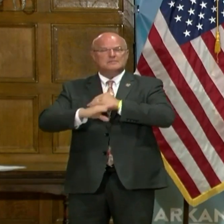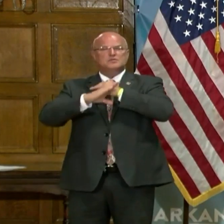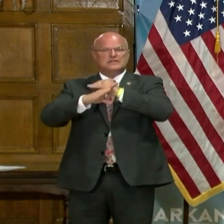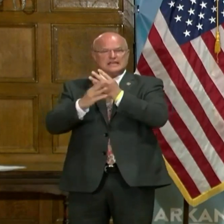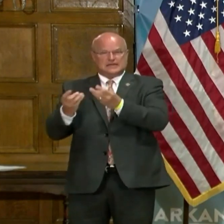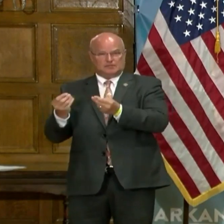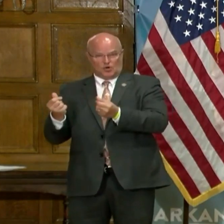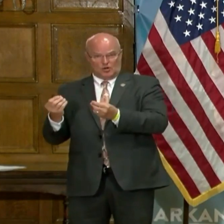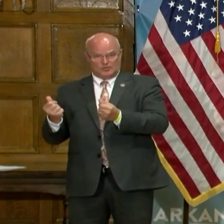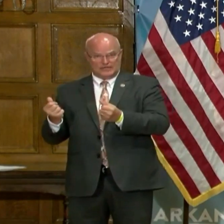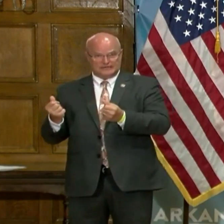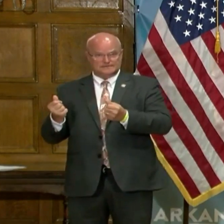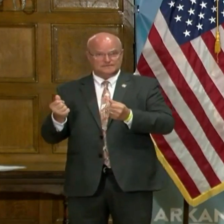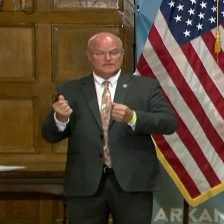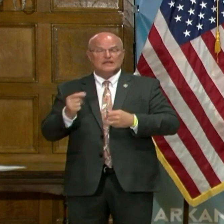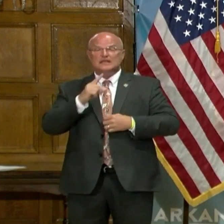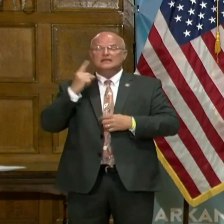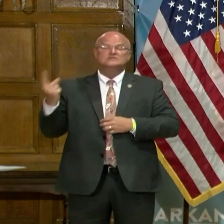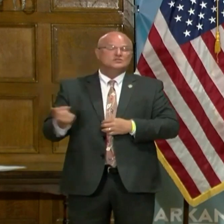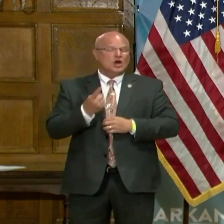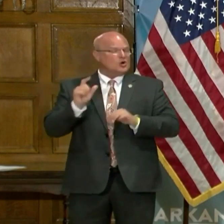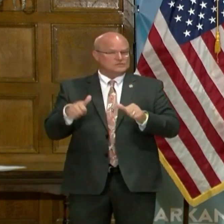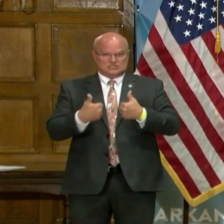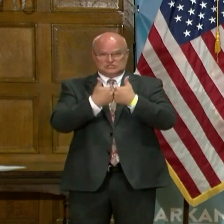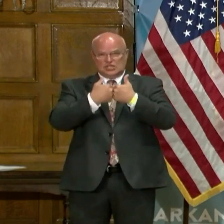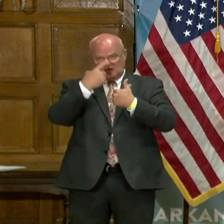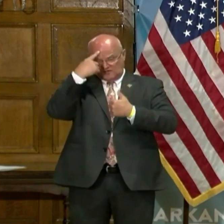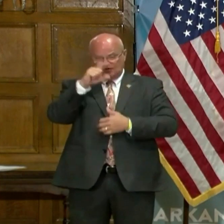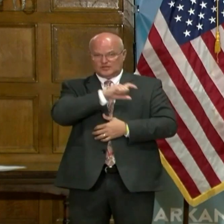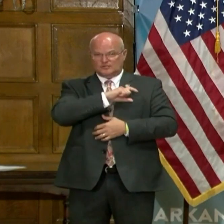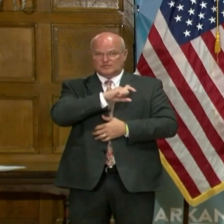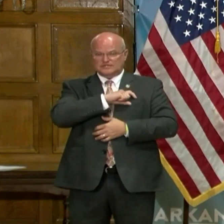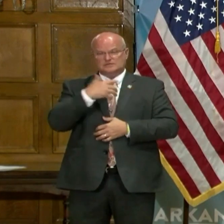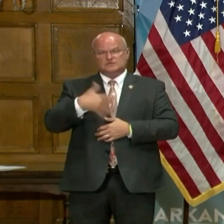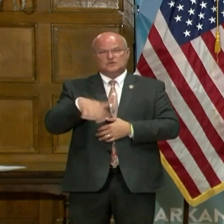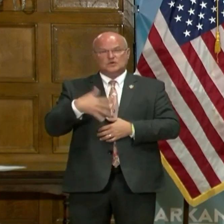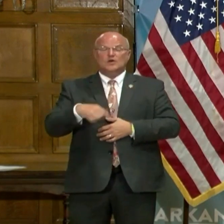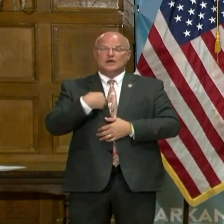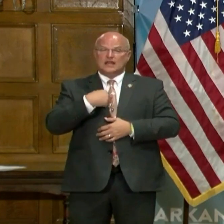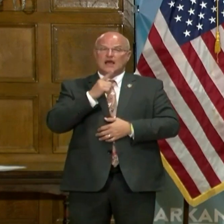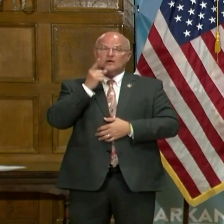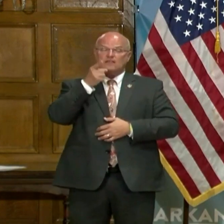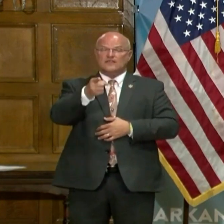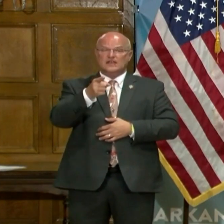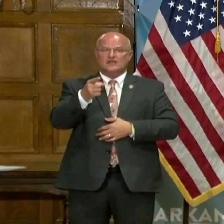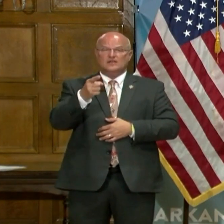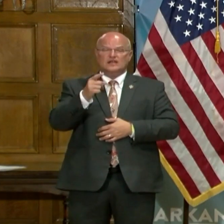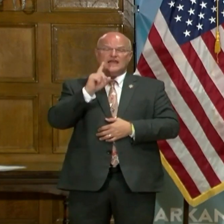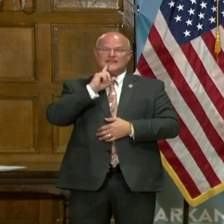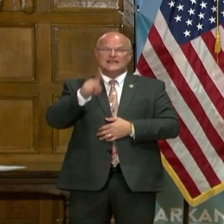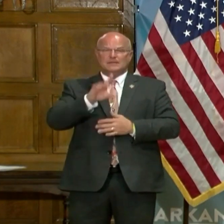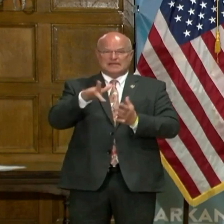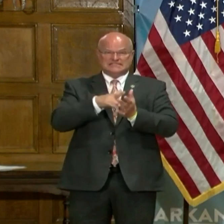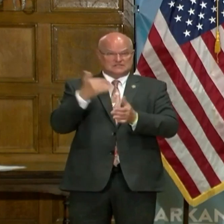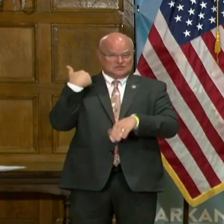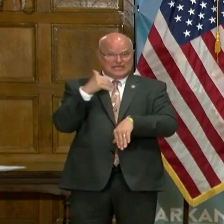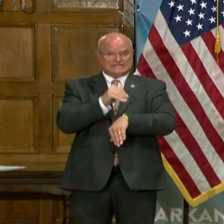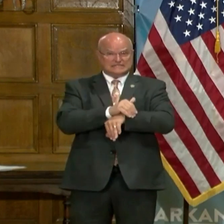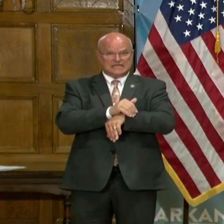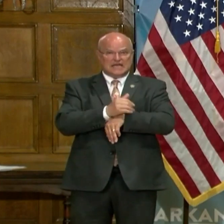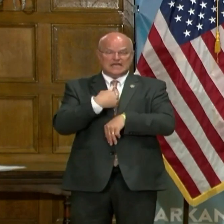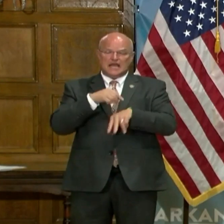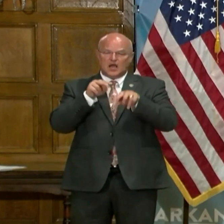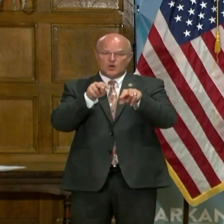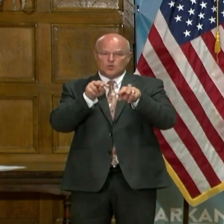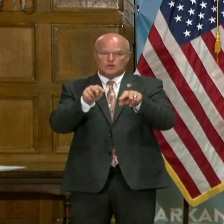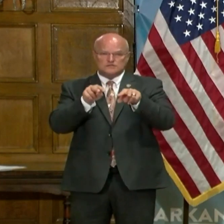protecting property. It's always challenging for law enforcement, and I was actually out at the command center last night. I